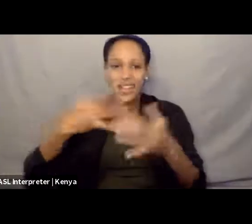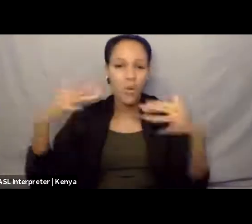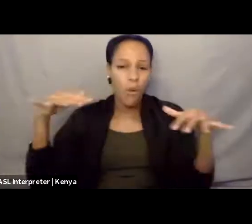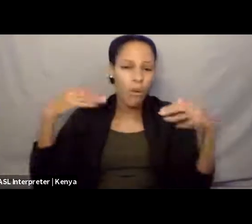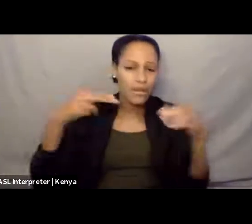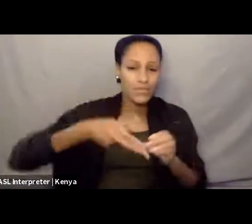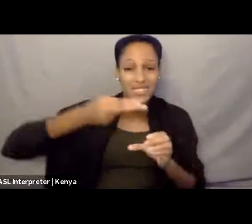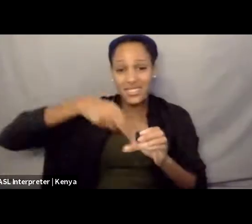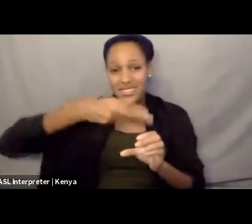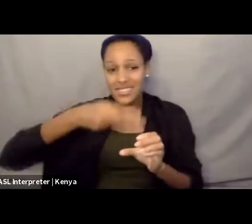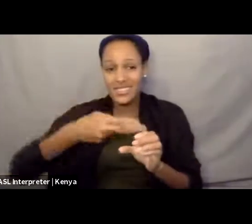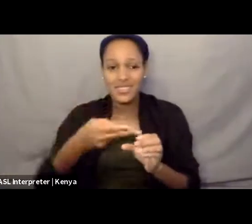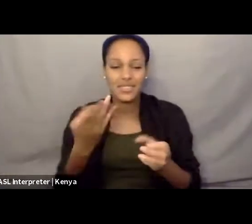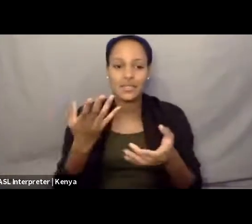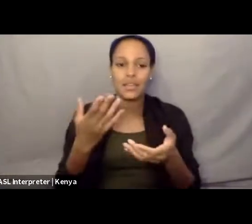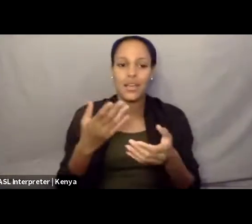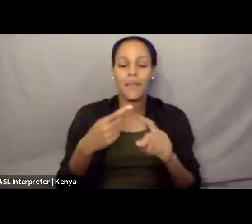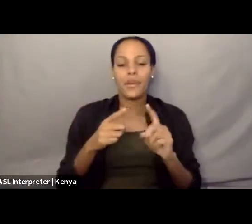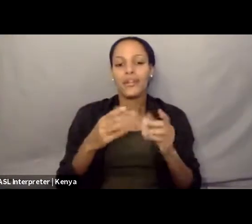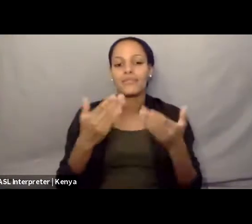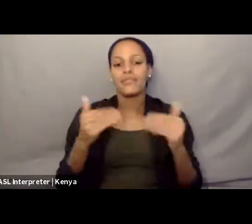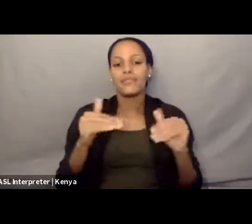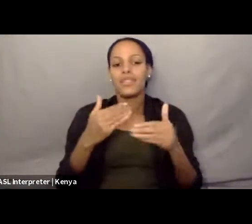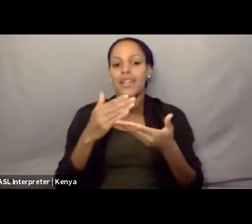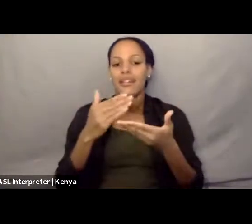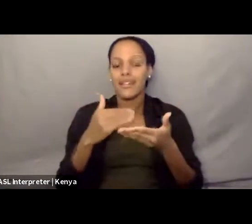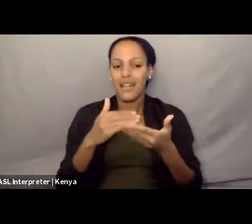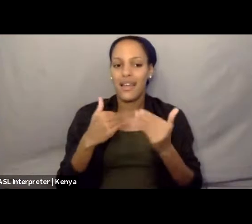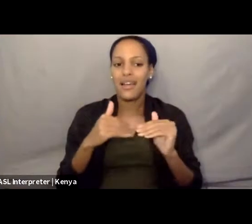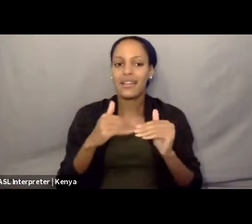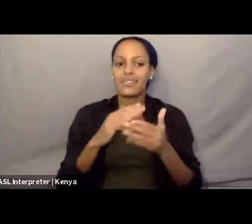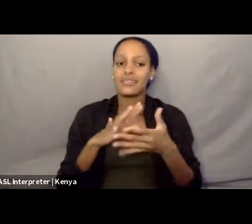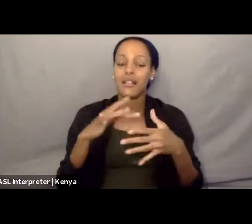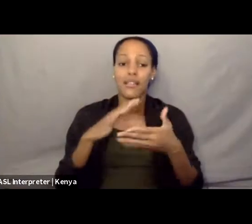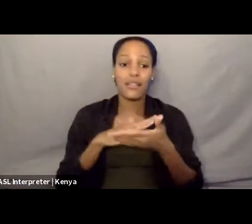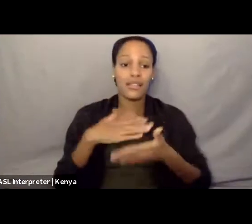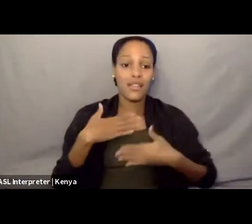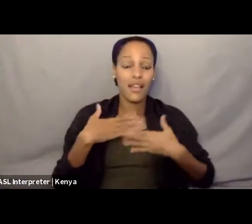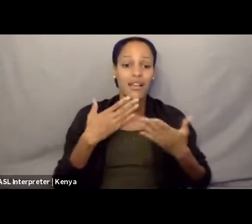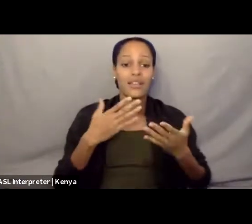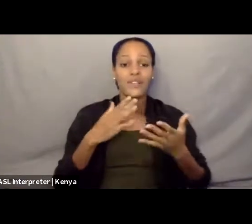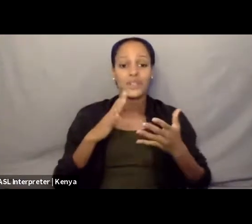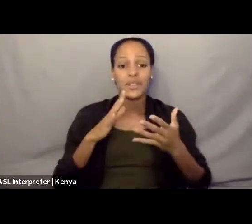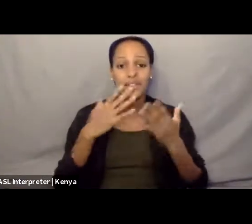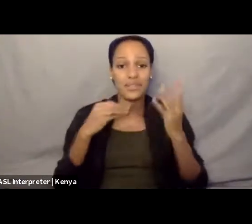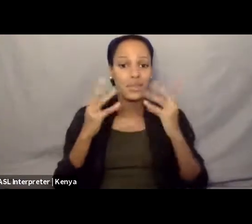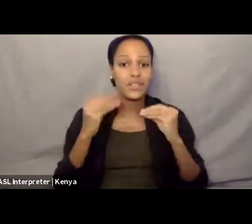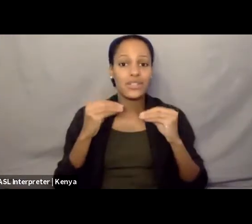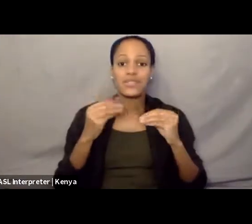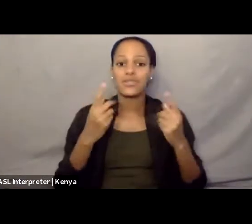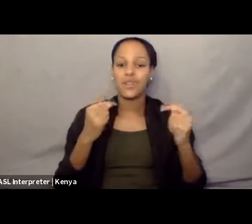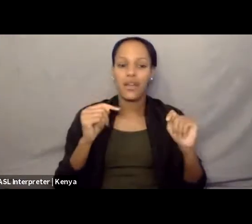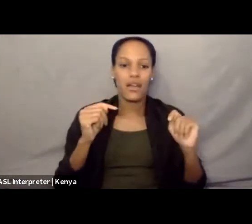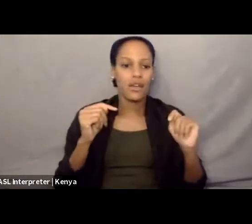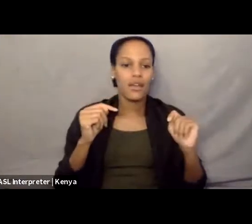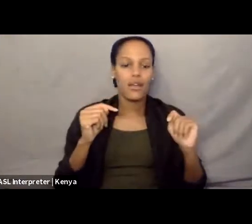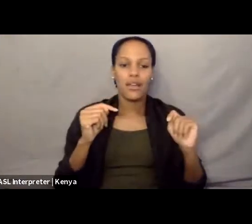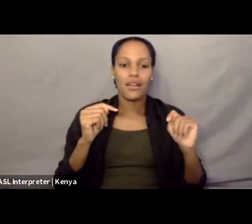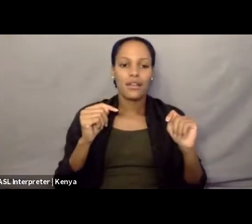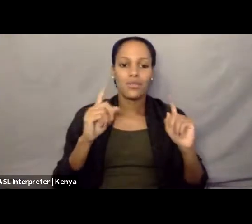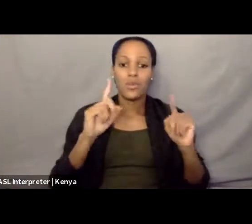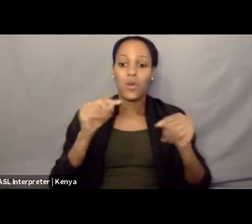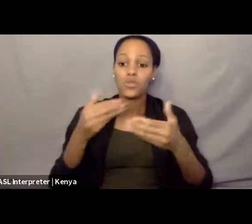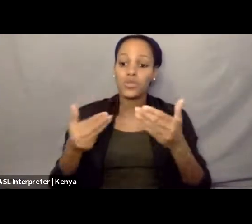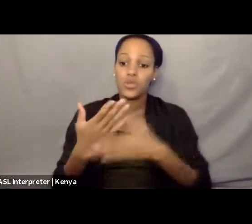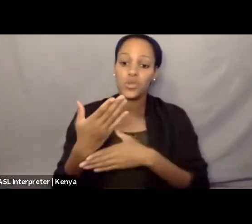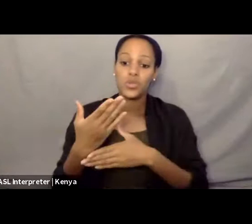most recent delightful experience of a saucerless administration of a small coffee drink happened at an espresso place I love not only for